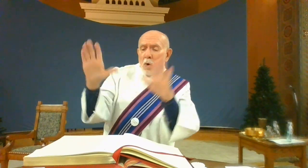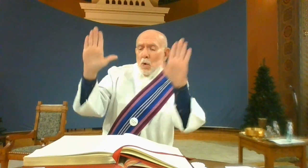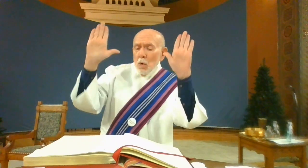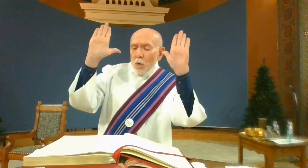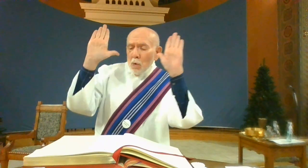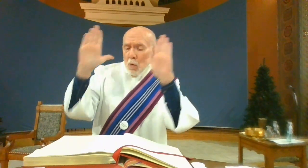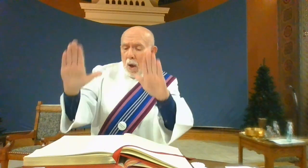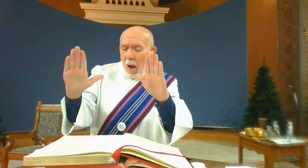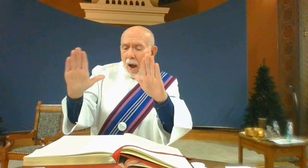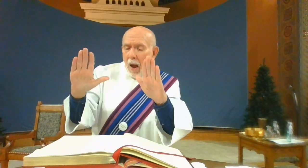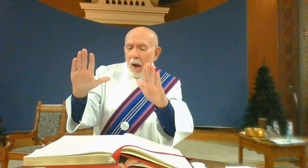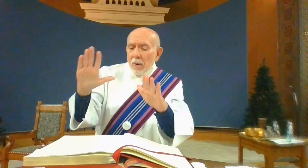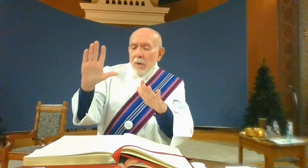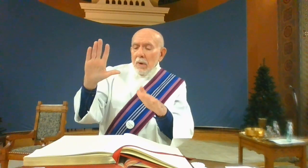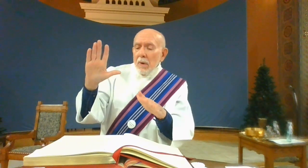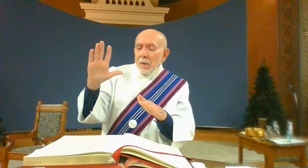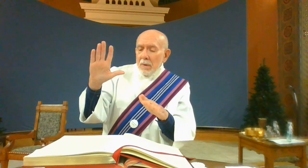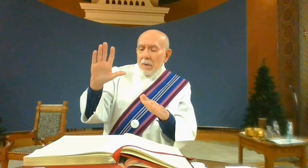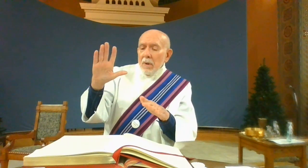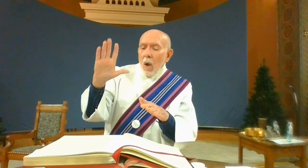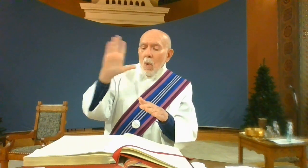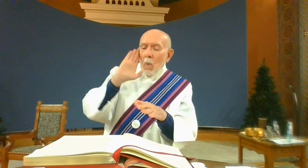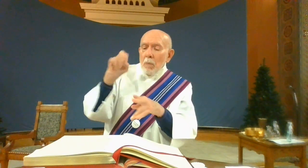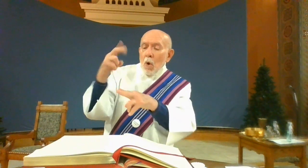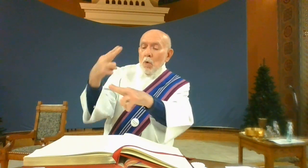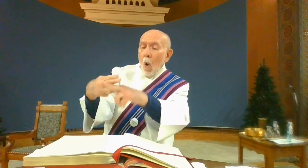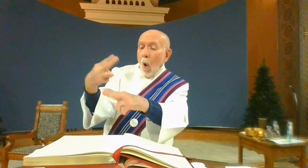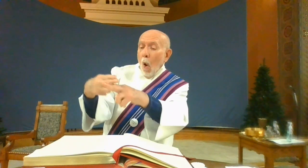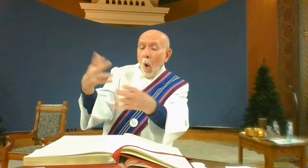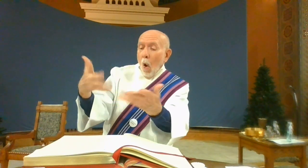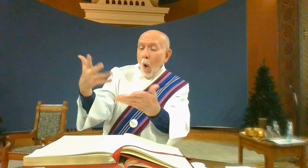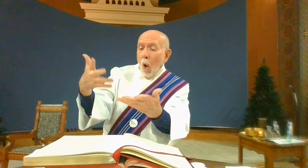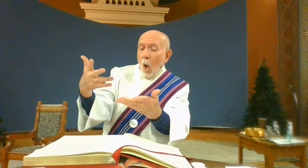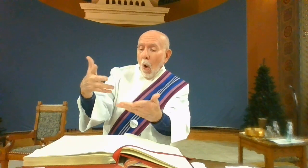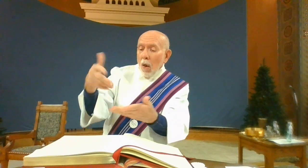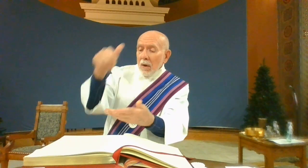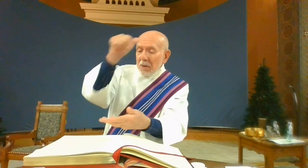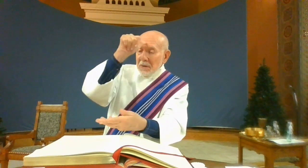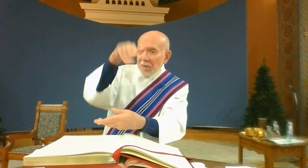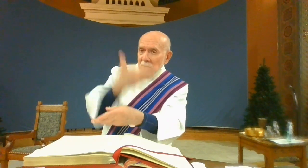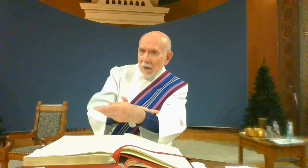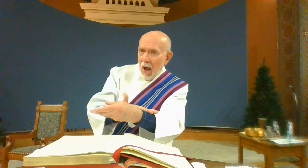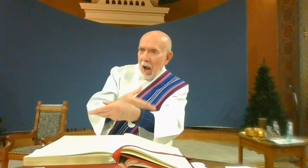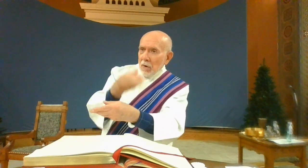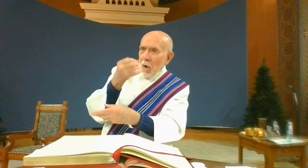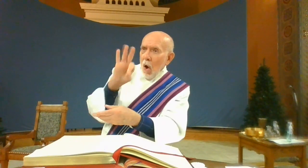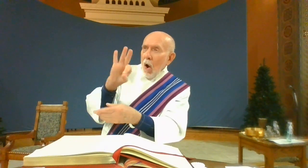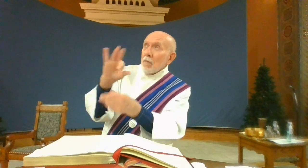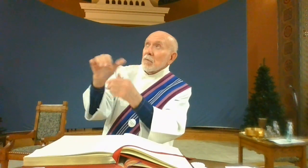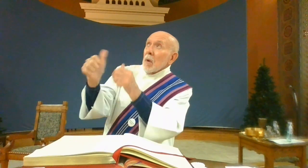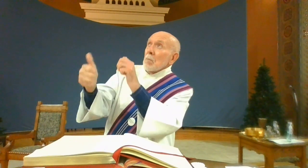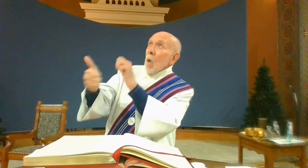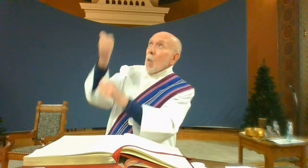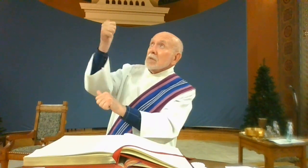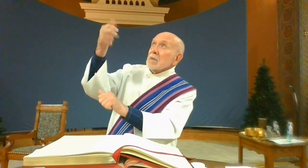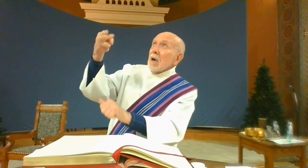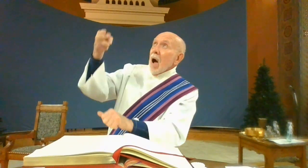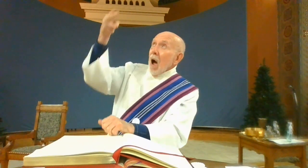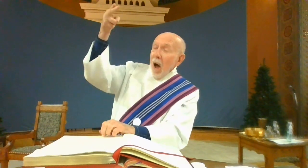He will be great, and will be called Son of the Most High, and the Lord God will give him the